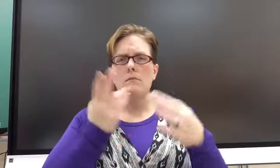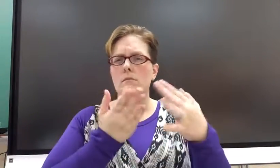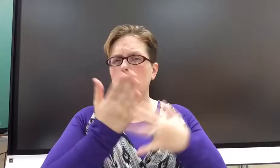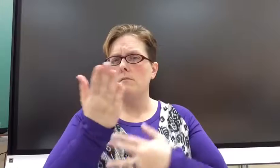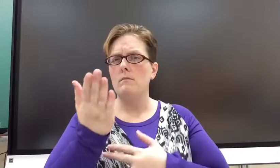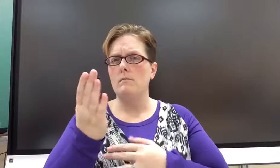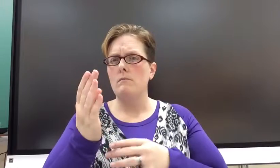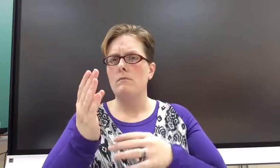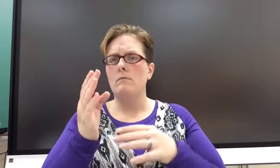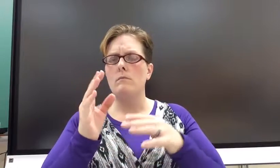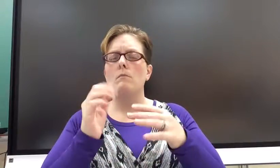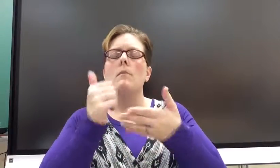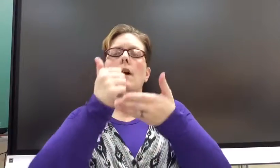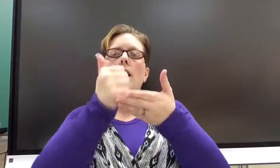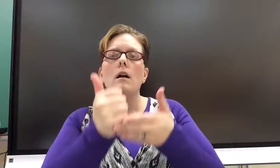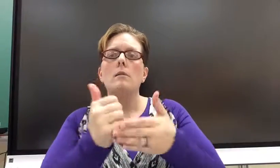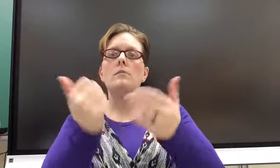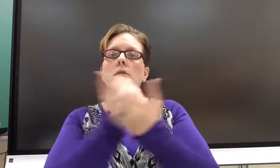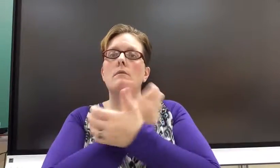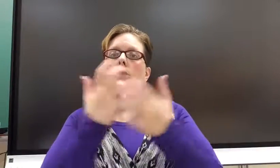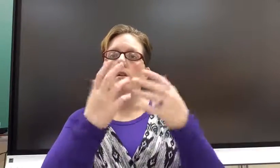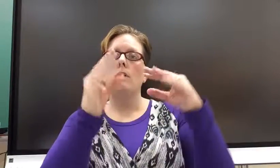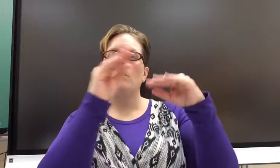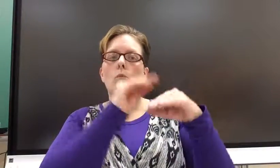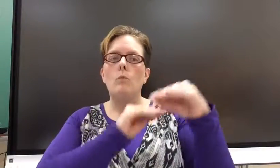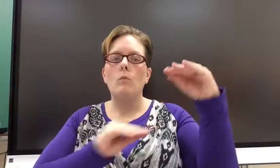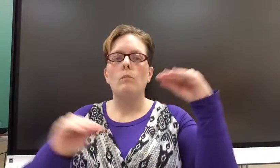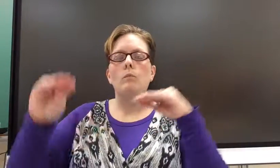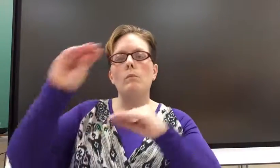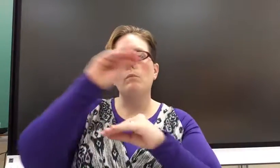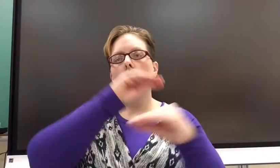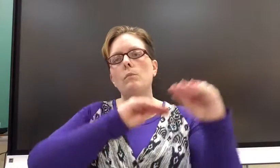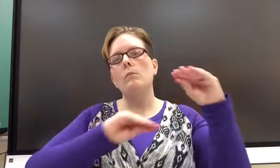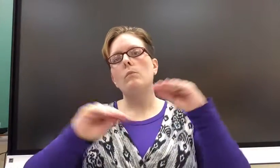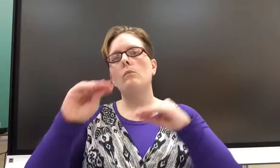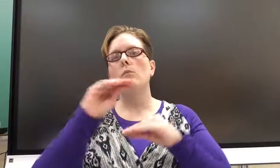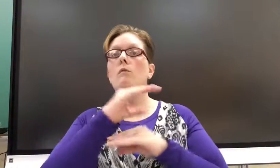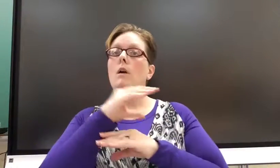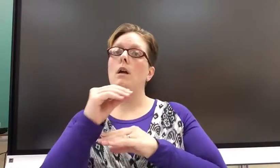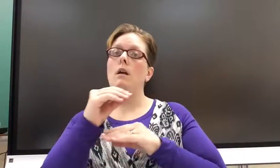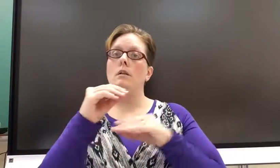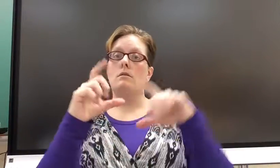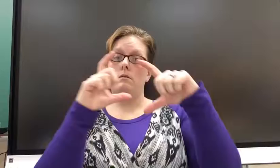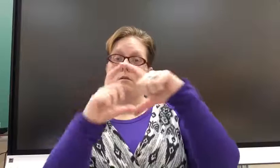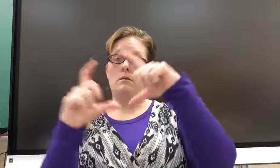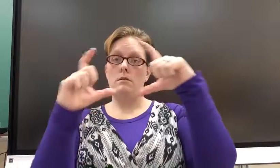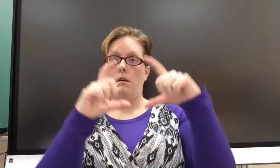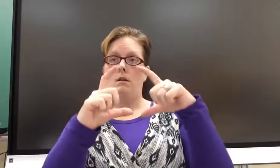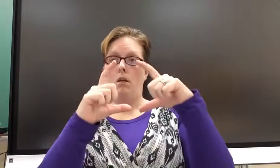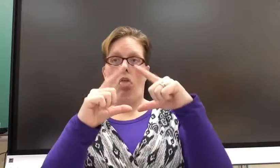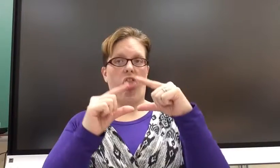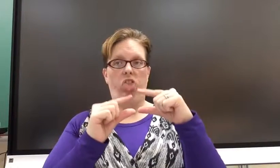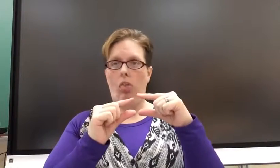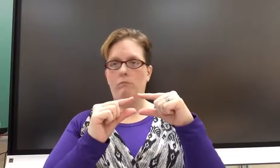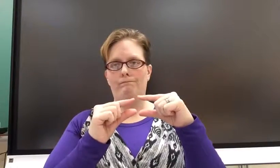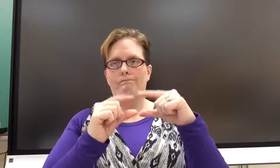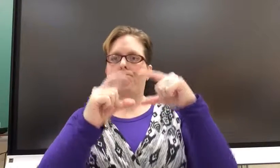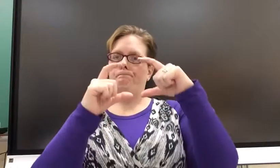Cells contain a liquid. It's a thick jelly-like liquid called cytoplasm. And everything that lives inside the cell,